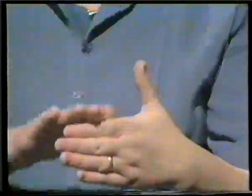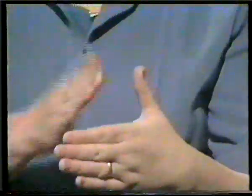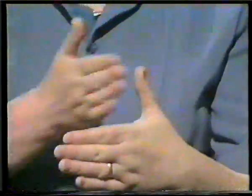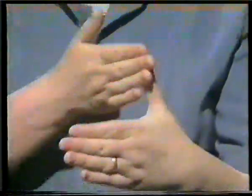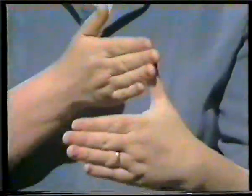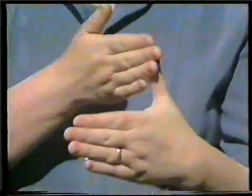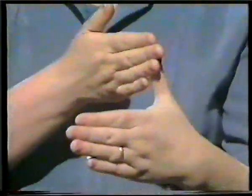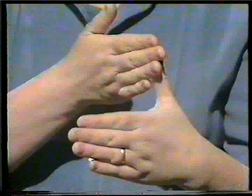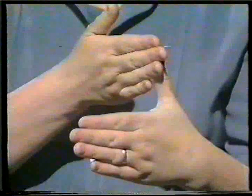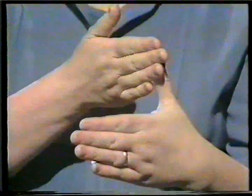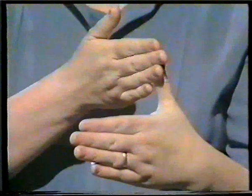Because.